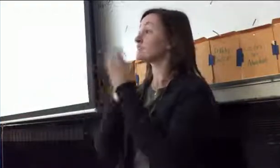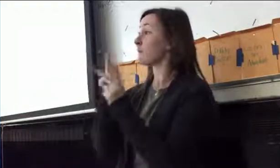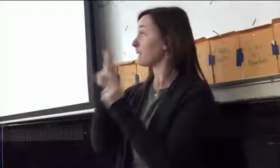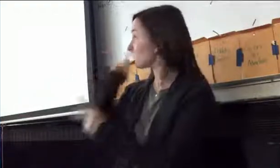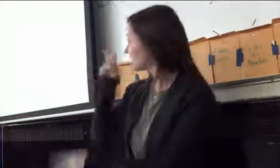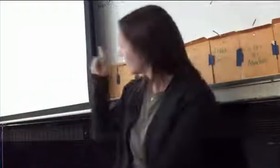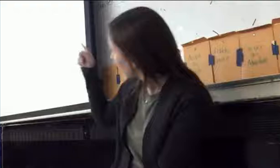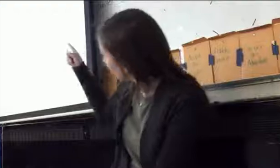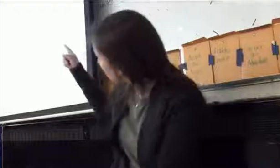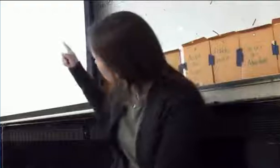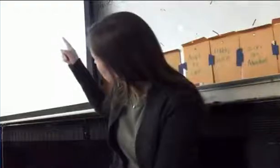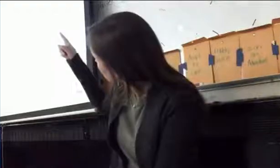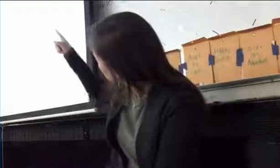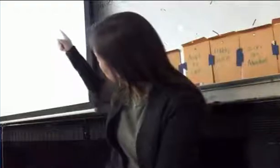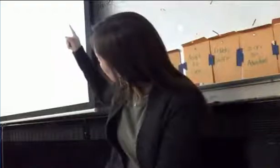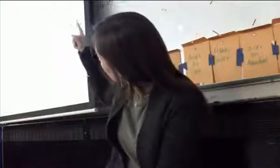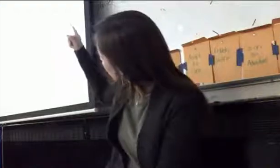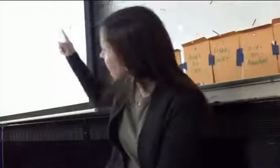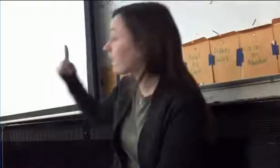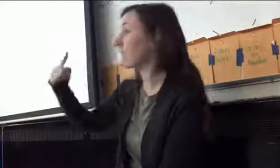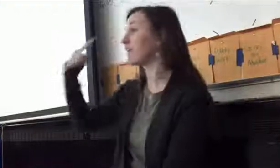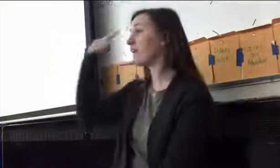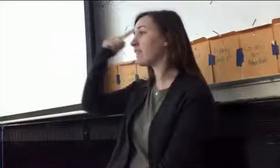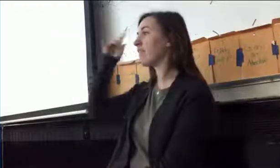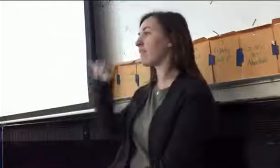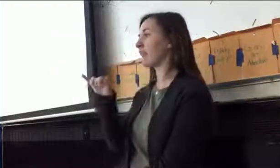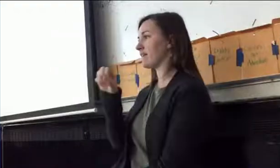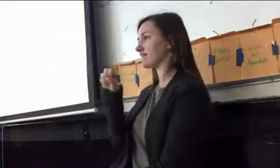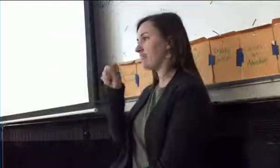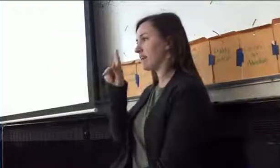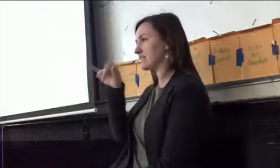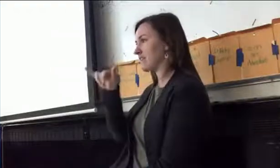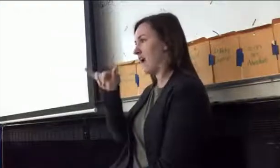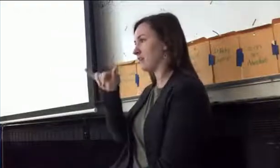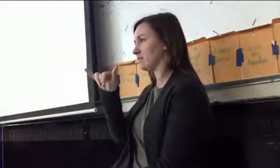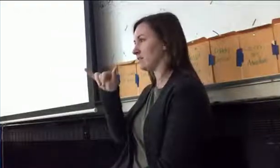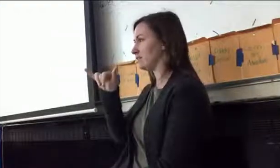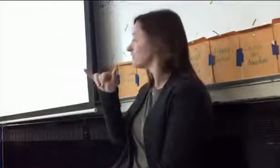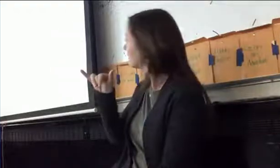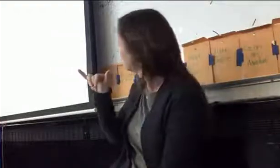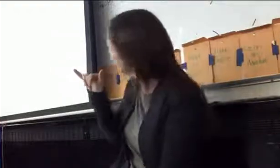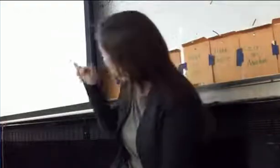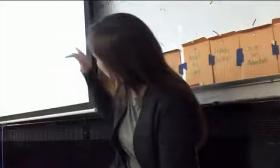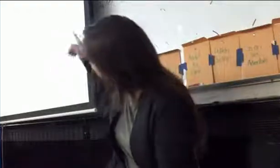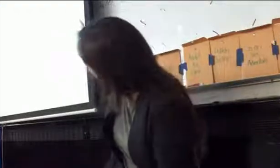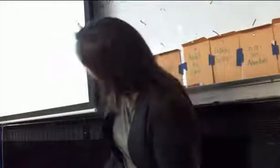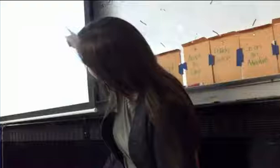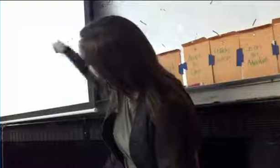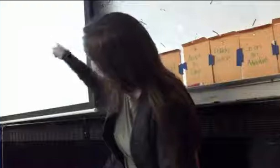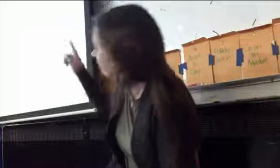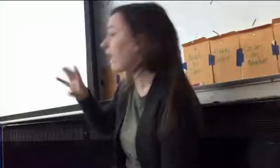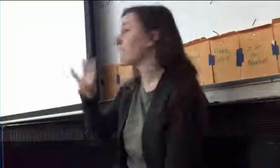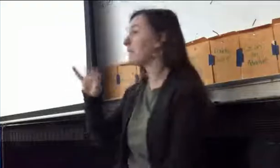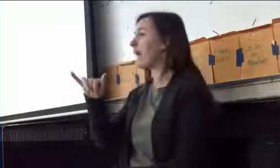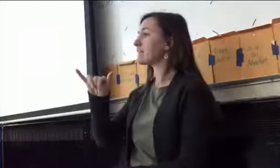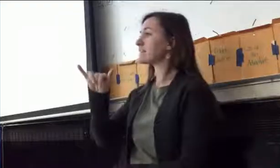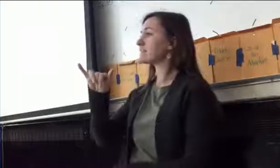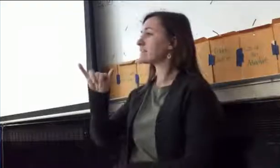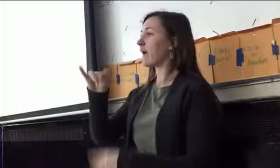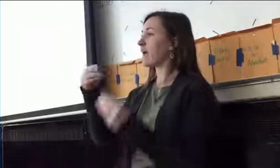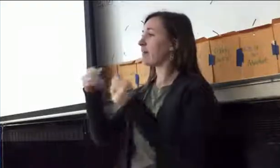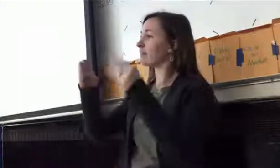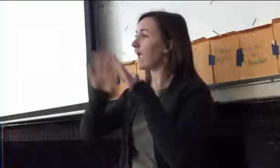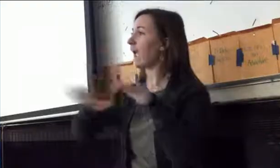here, and they think that this area is the sky, and that this is some sort of either a skyline or